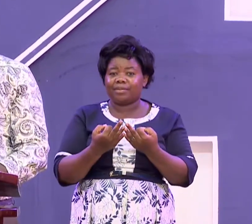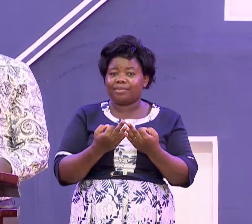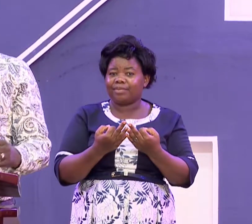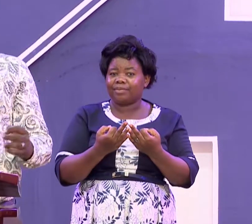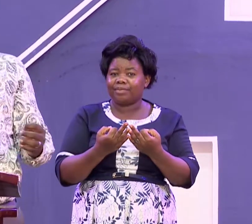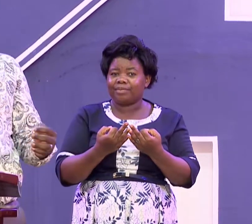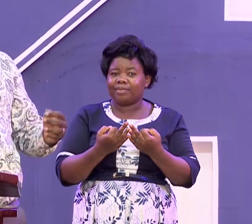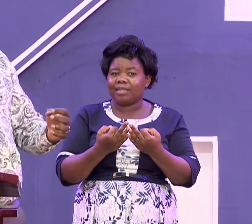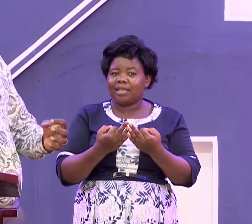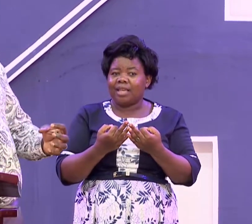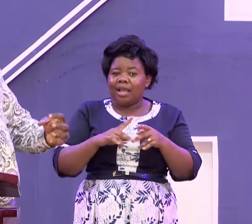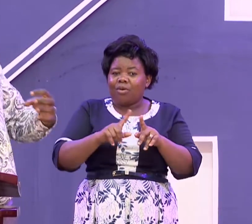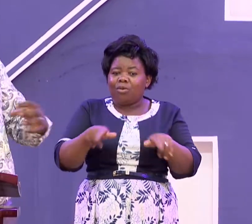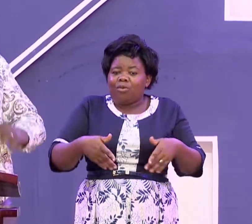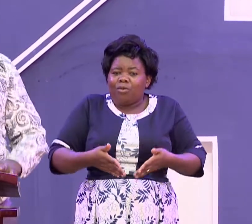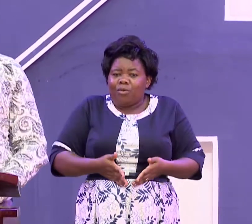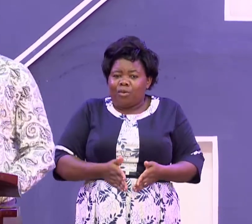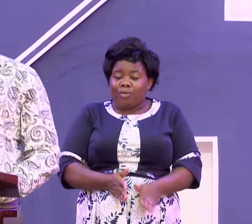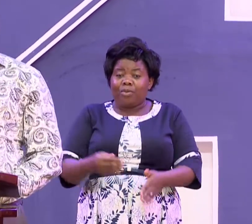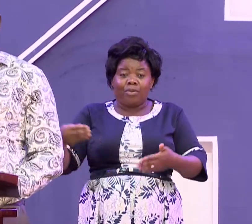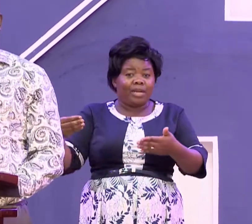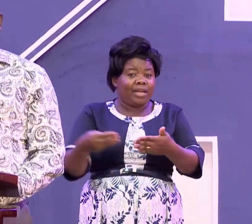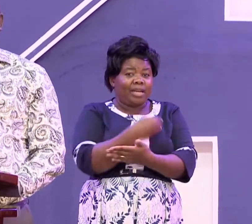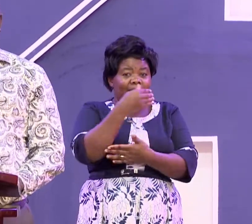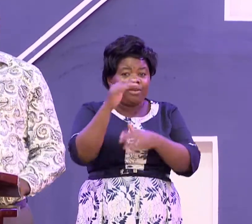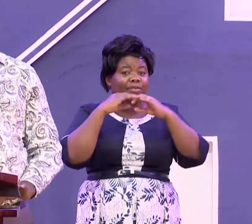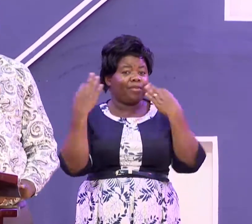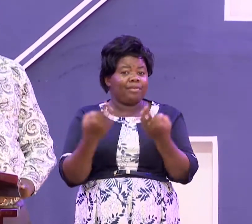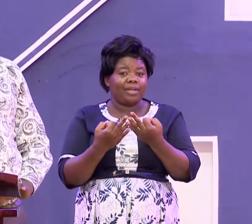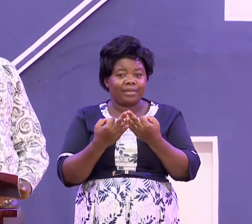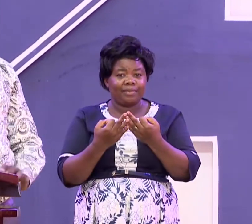God. And we were adopted and